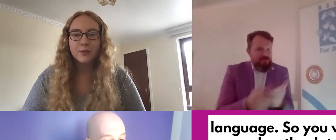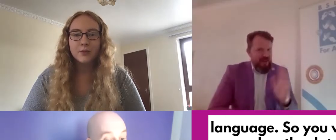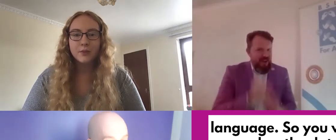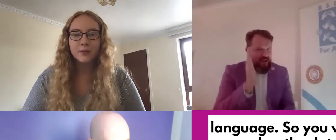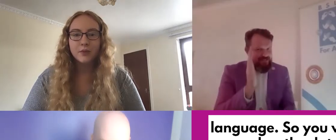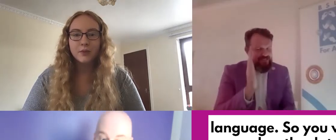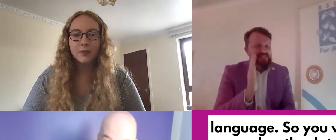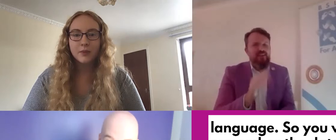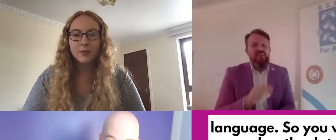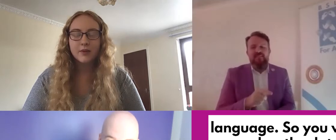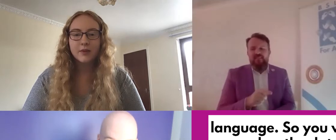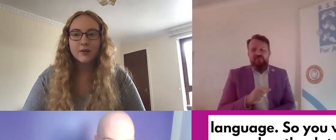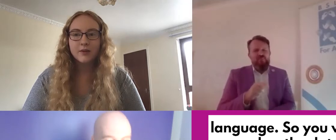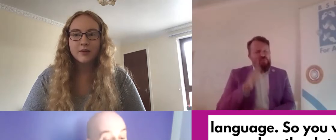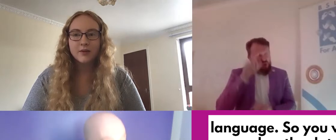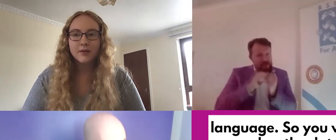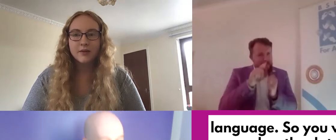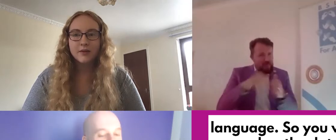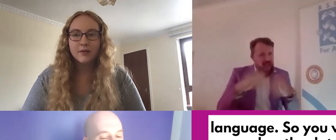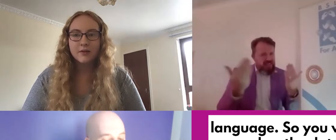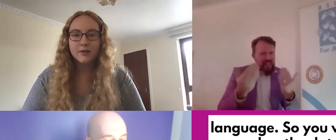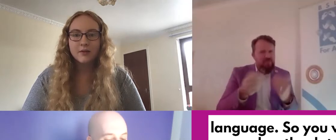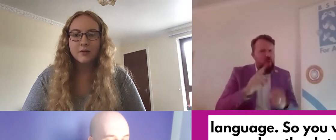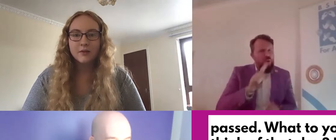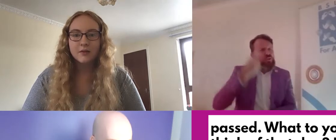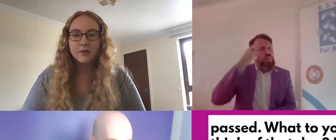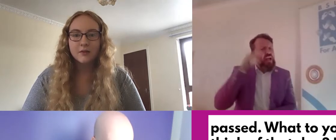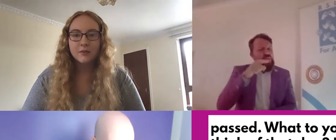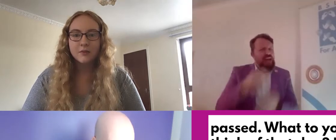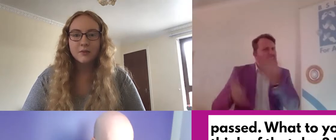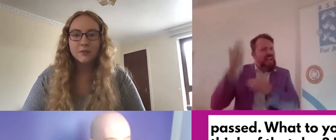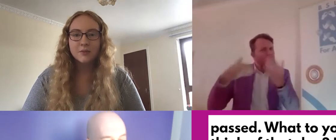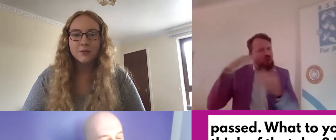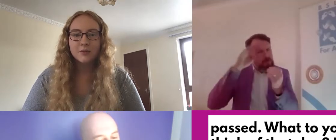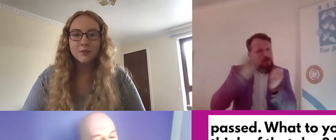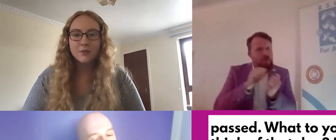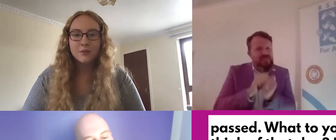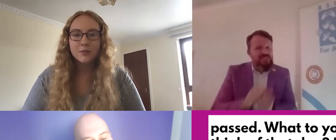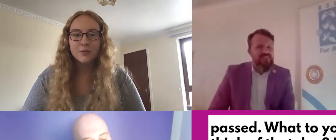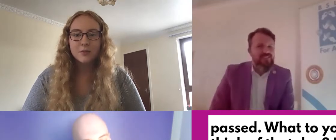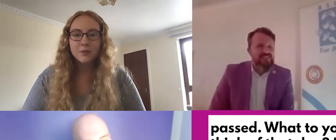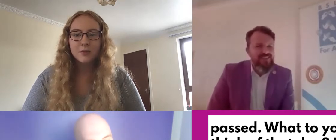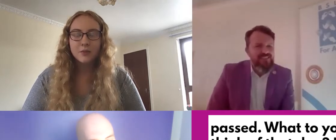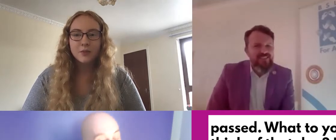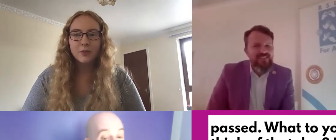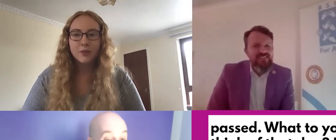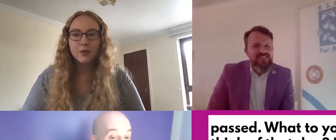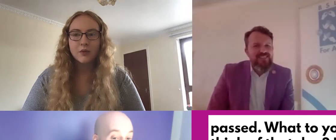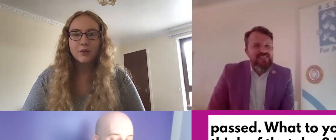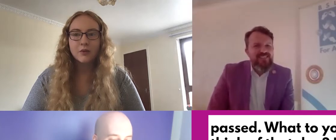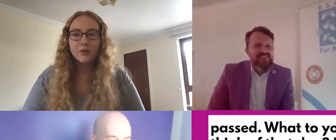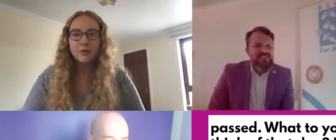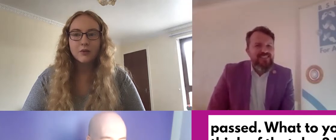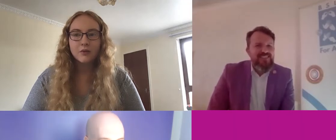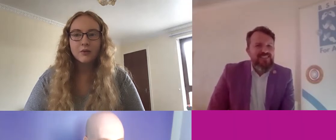the bill, should be clear there, the bill, that's the day the bill was passed. Now, what do you think of that day? Do you remember where you